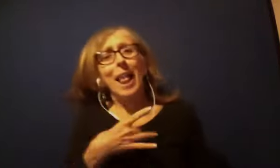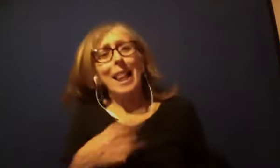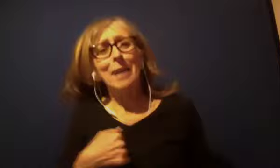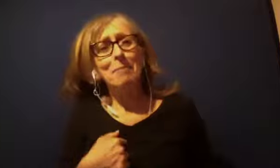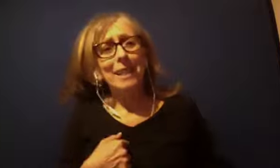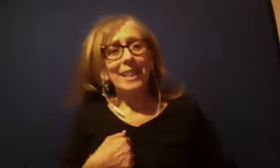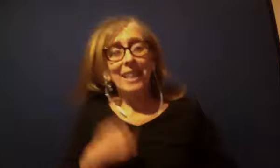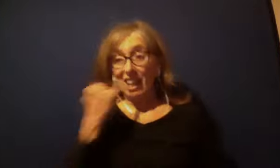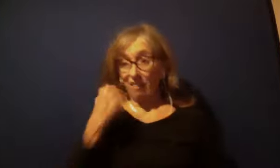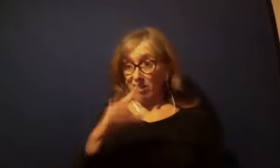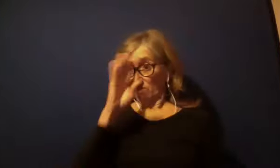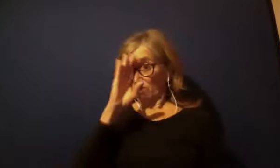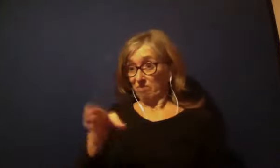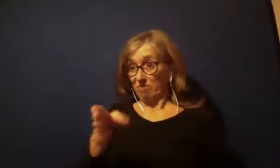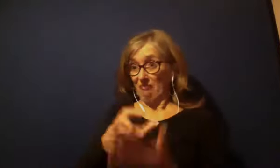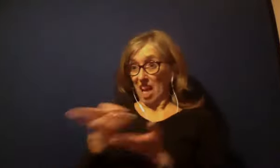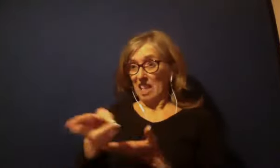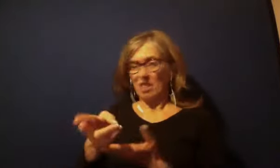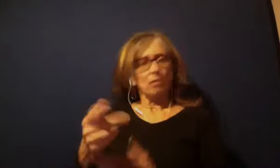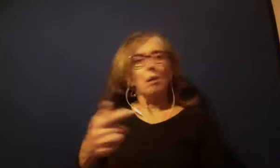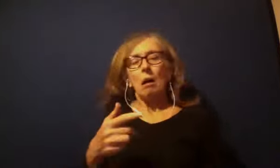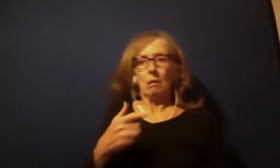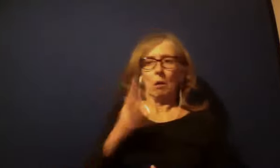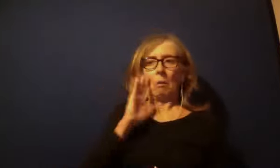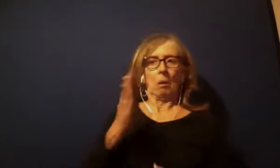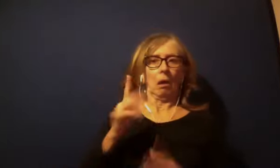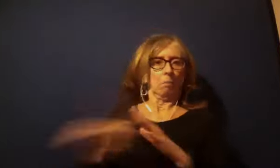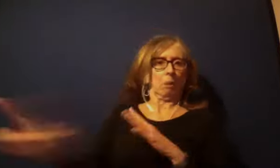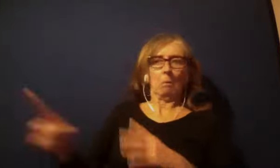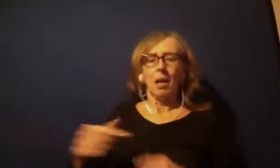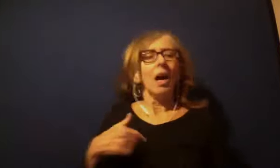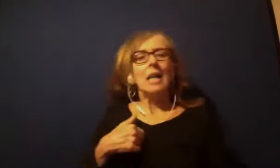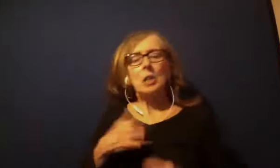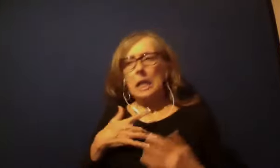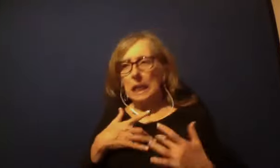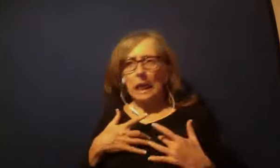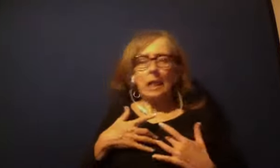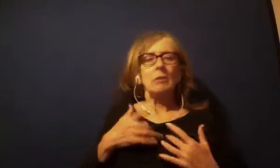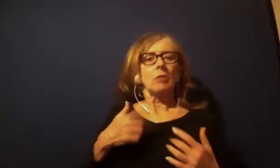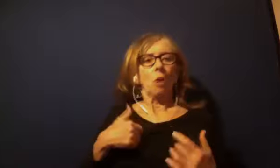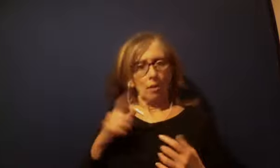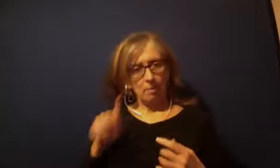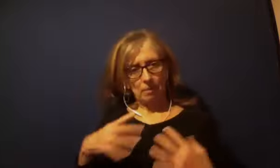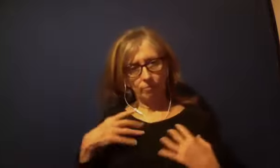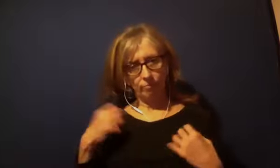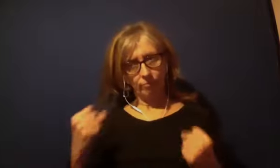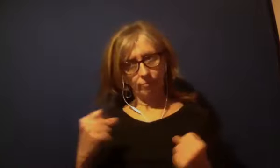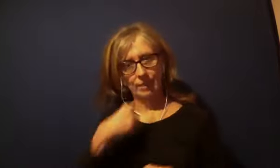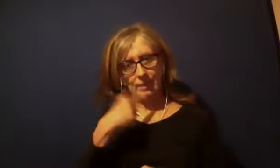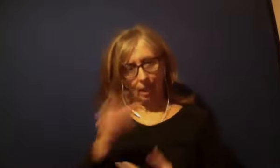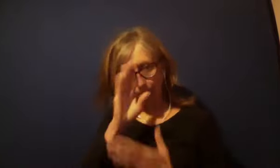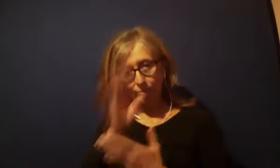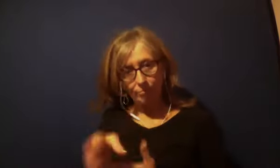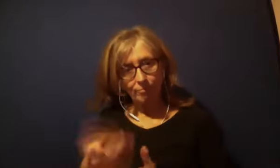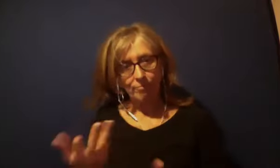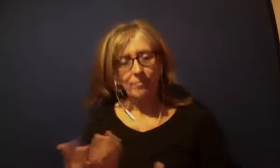want them to reject me, even as a sponsor. So that's very, very confronting, and I want to take care of what their feelings are, and it's horrific watching someone